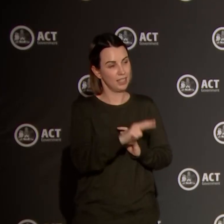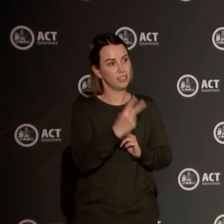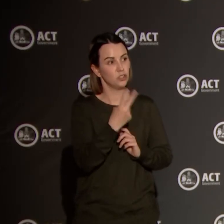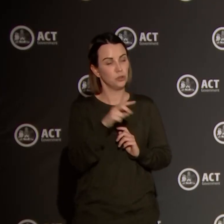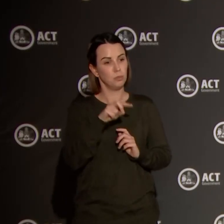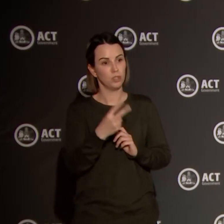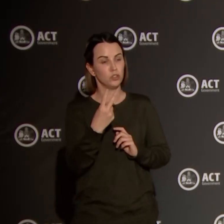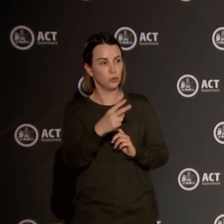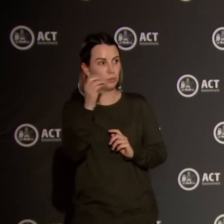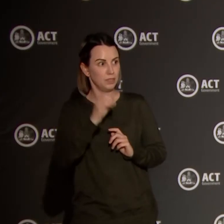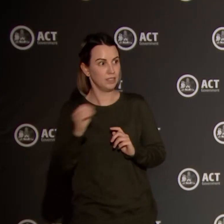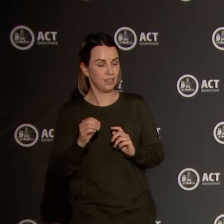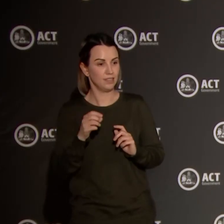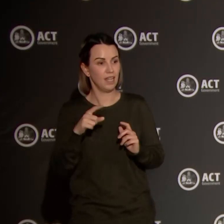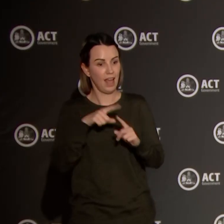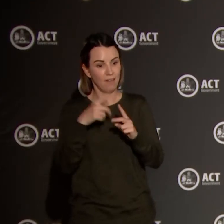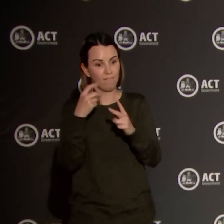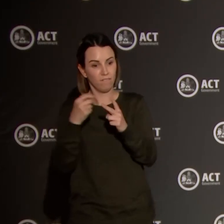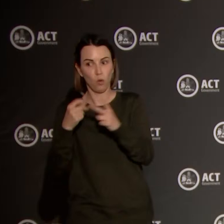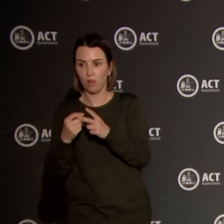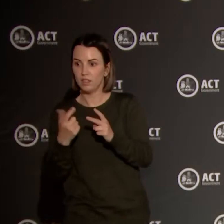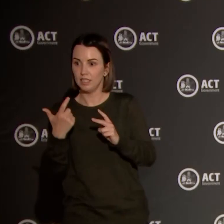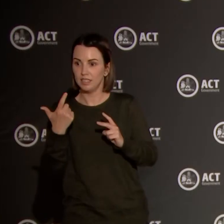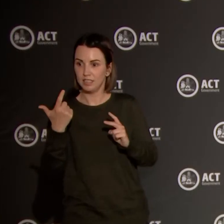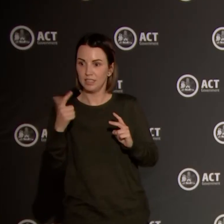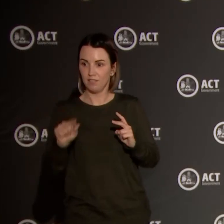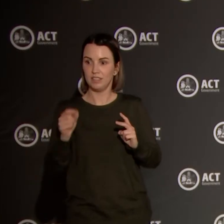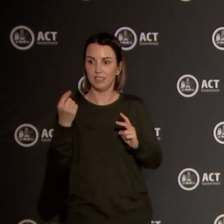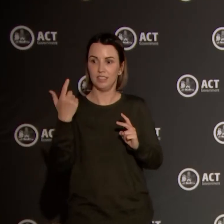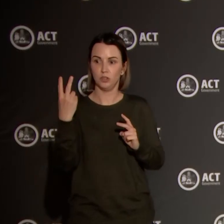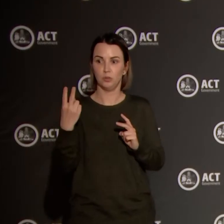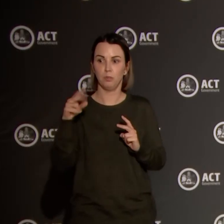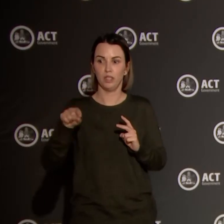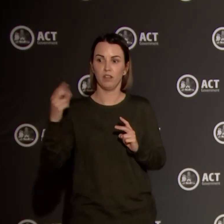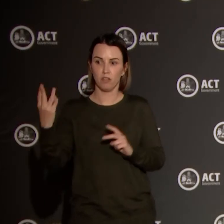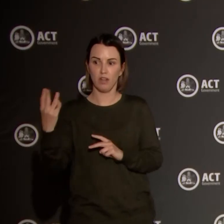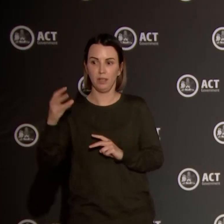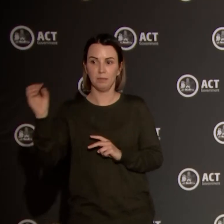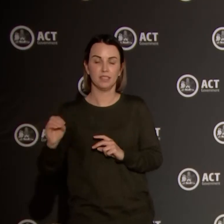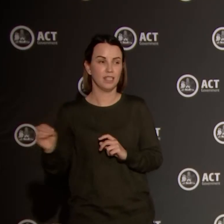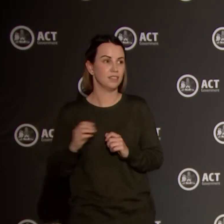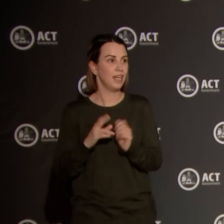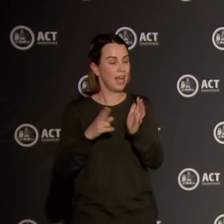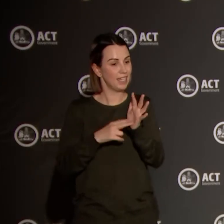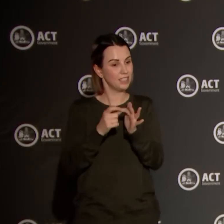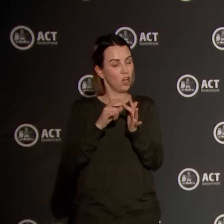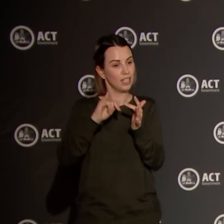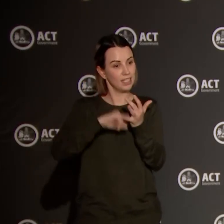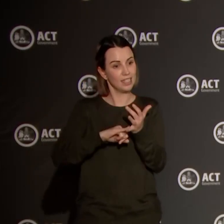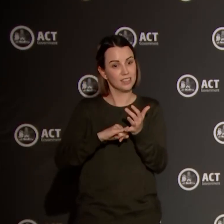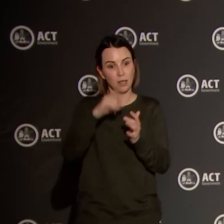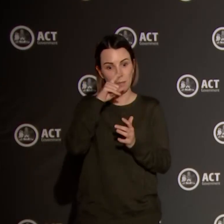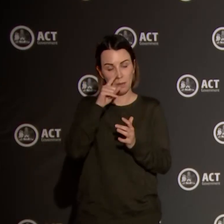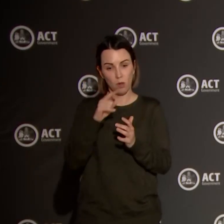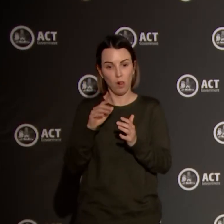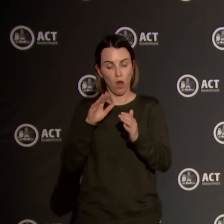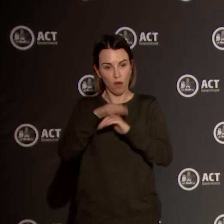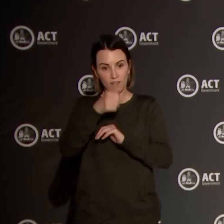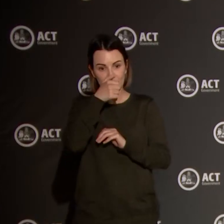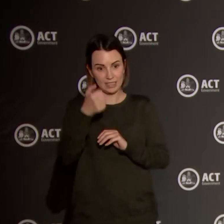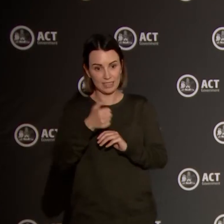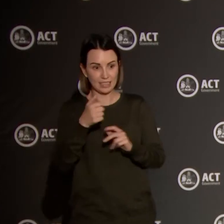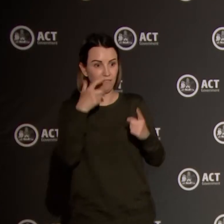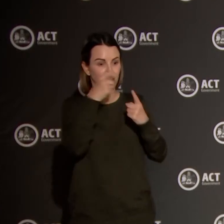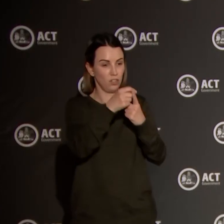and 73.1% fully vaccinated. For NDIS participants from 16 upwards,